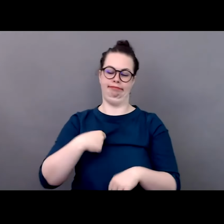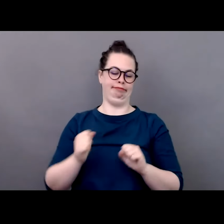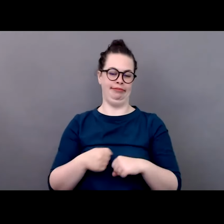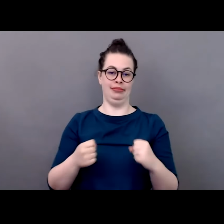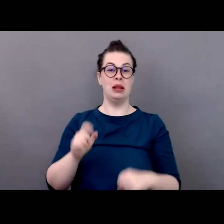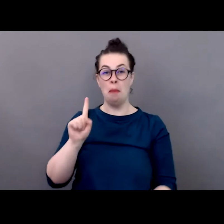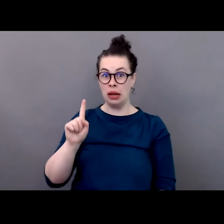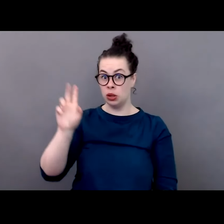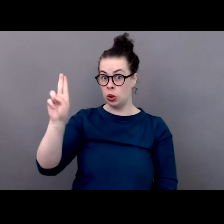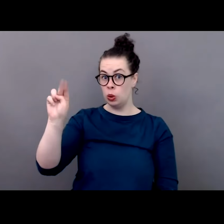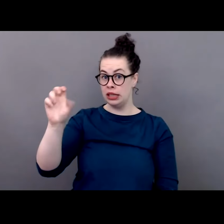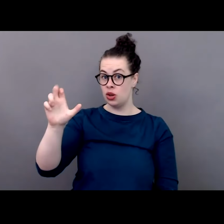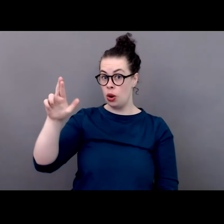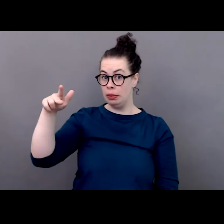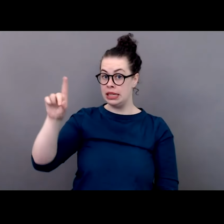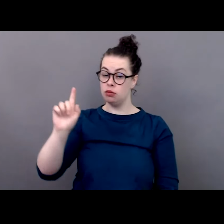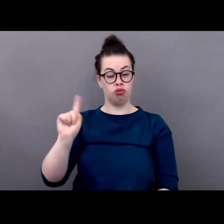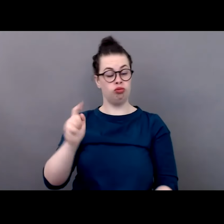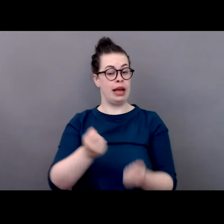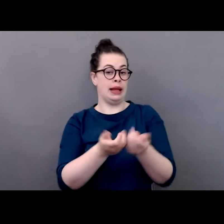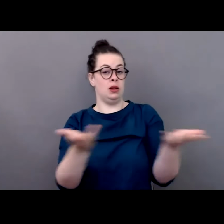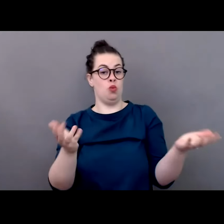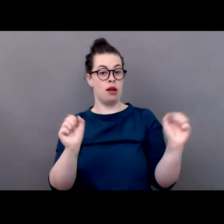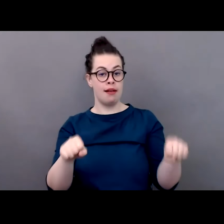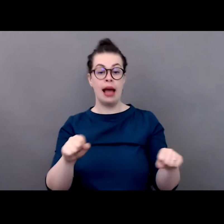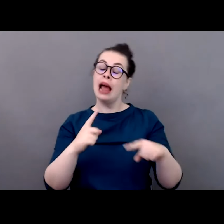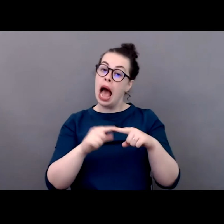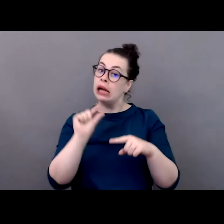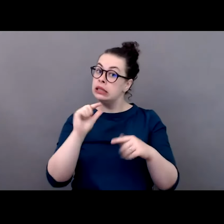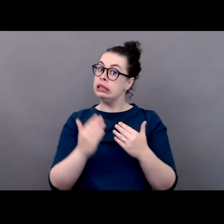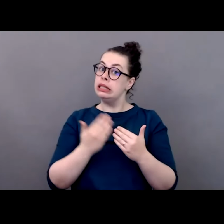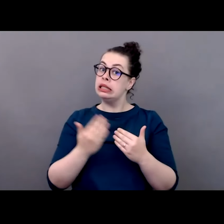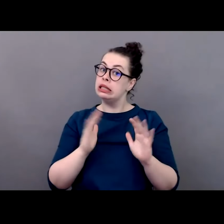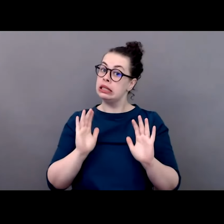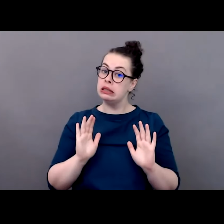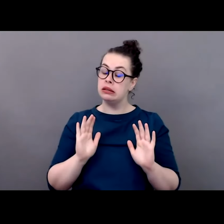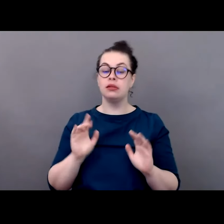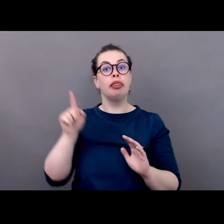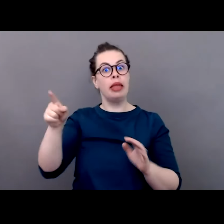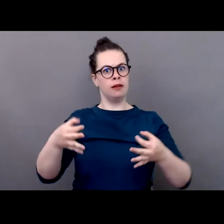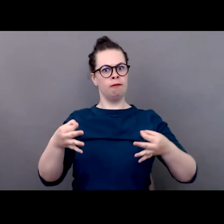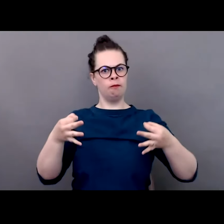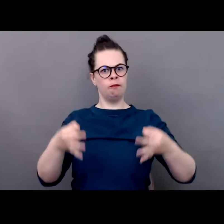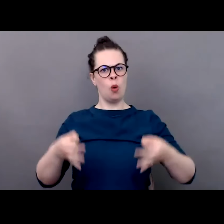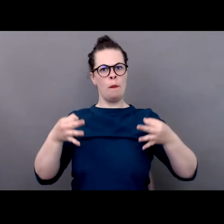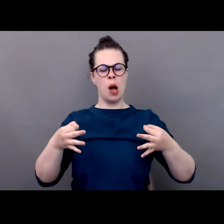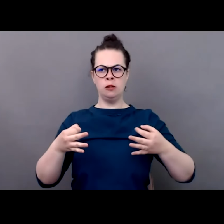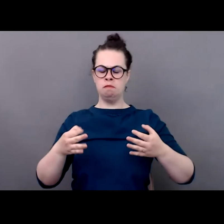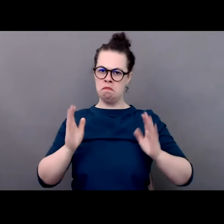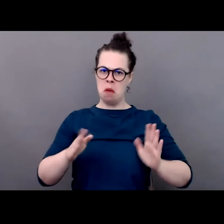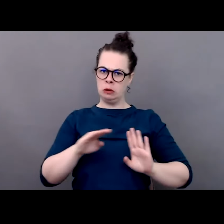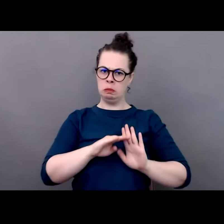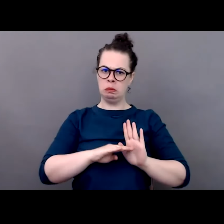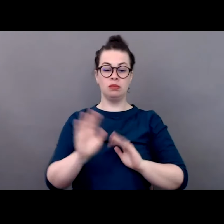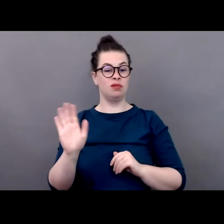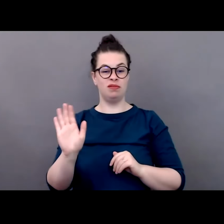procedure. So UN bodies, and especially the CRPD, are less formalistic than